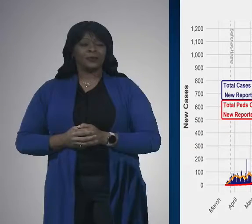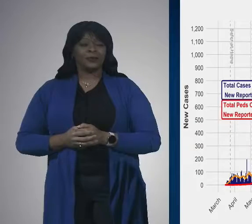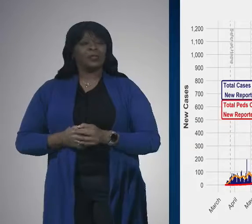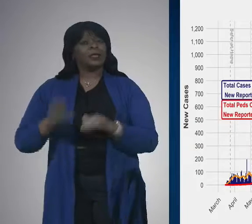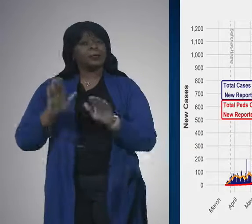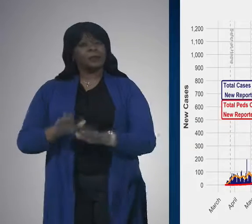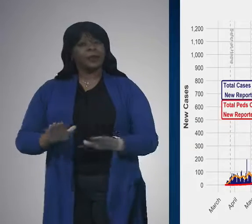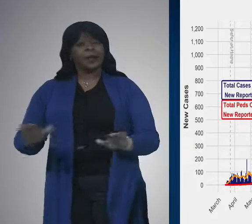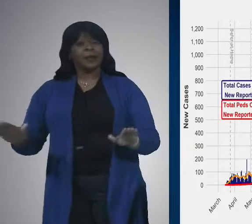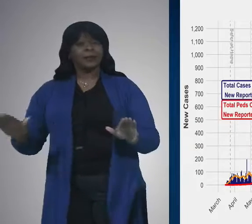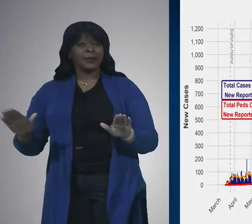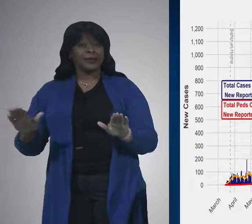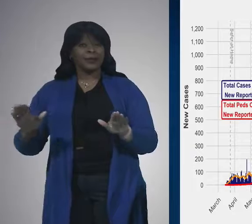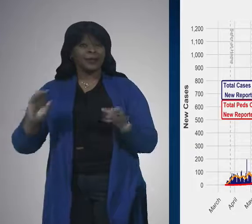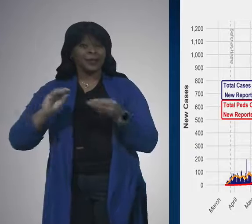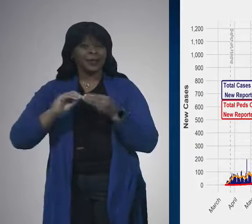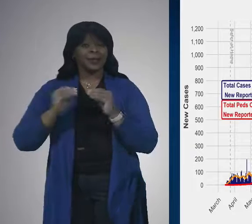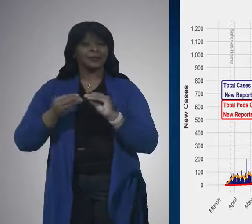Pediatric cases